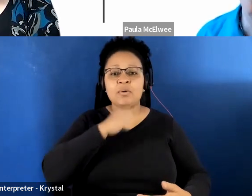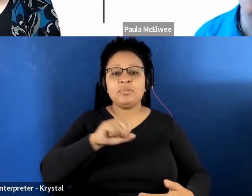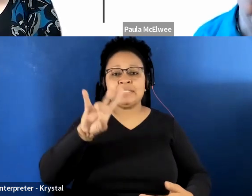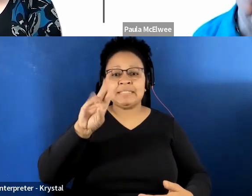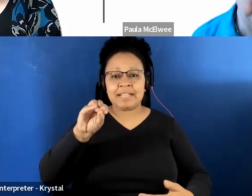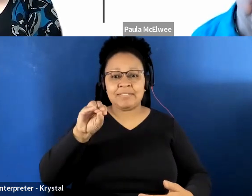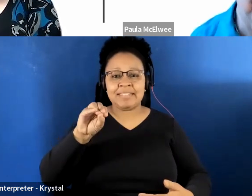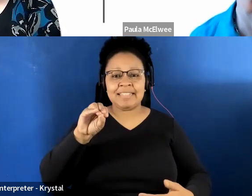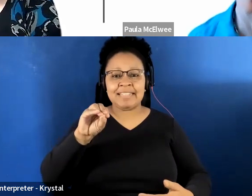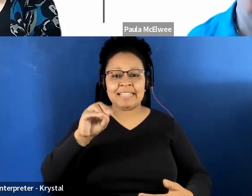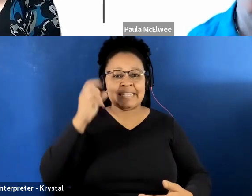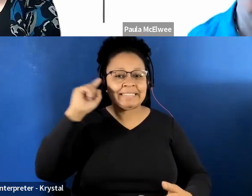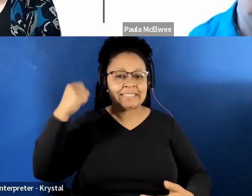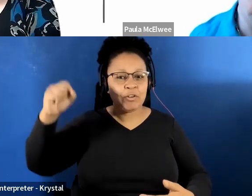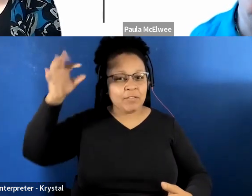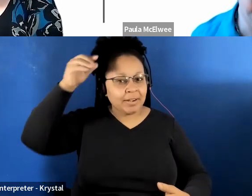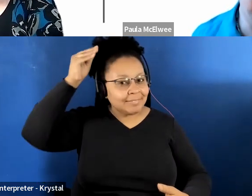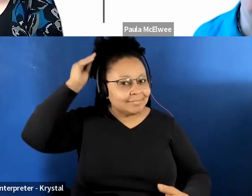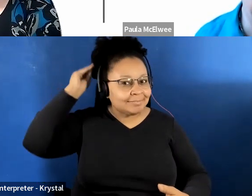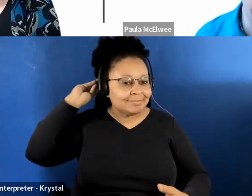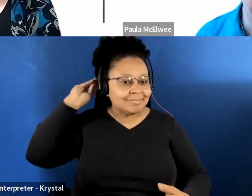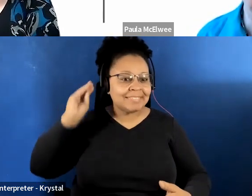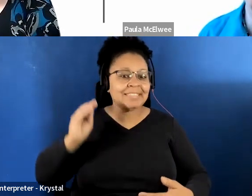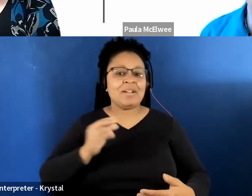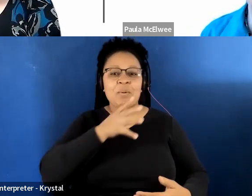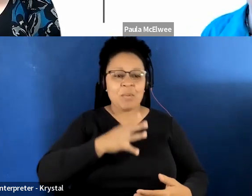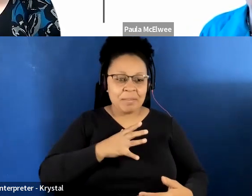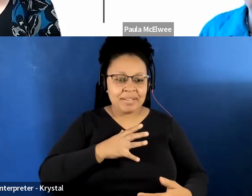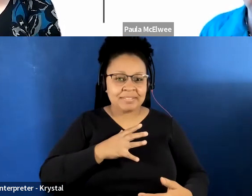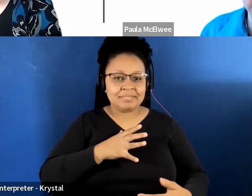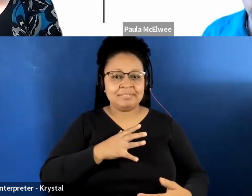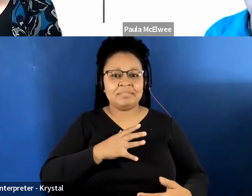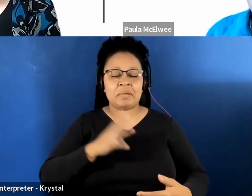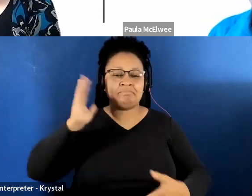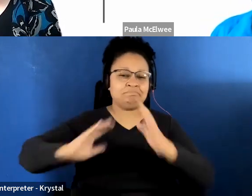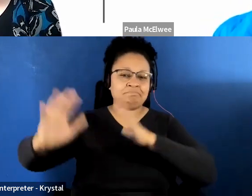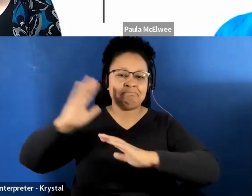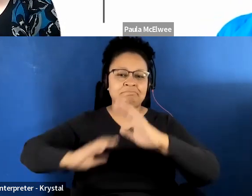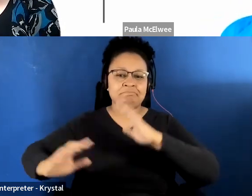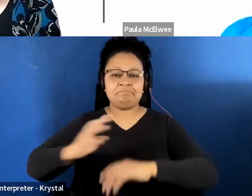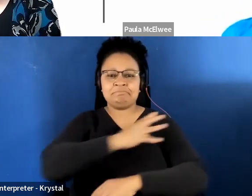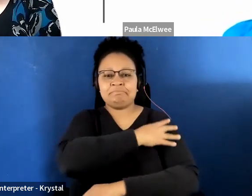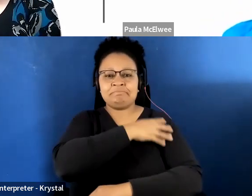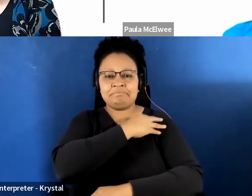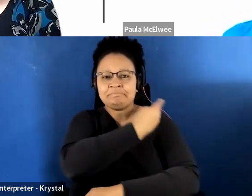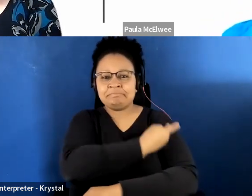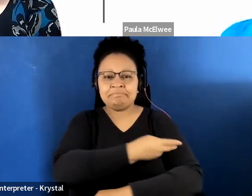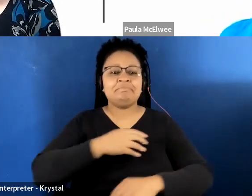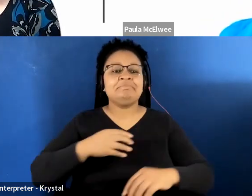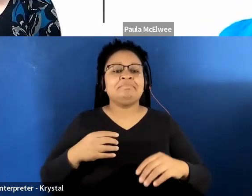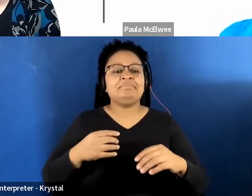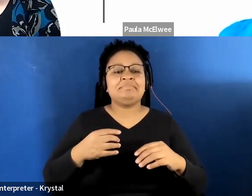70-year-old silver-haired woman of Scottish ancestry, so mostly rosy